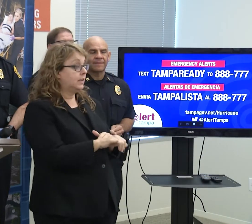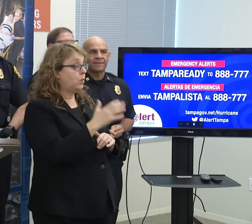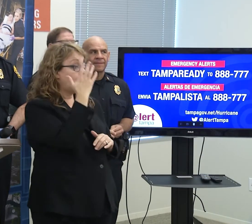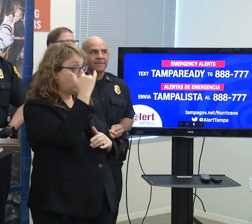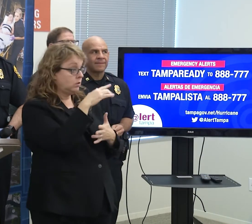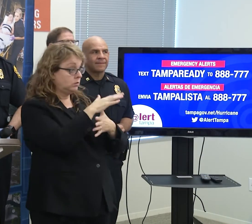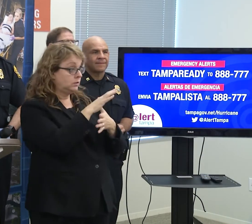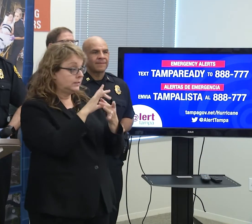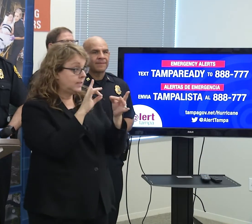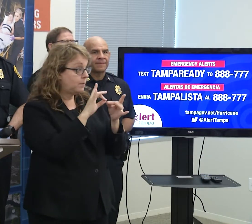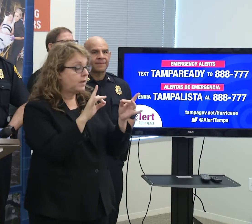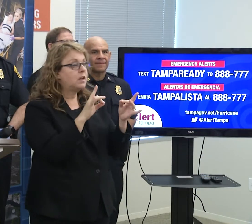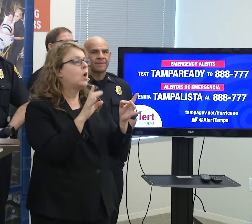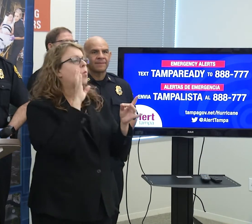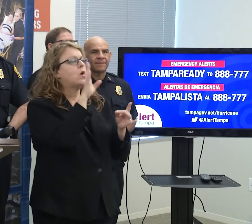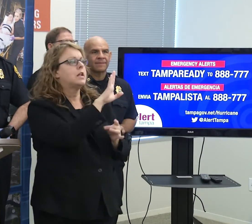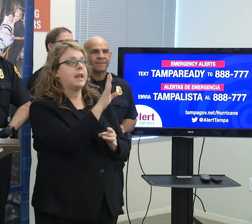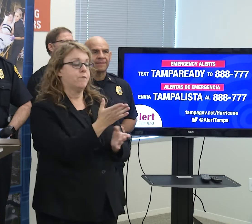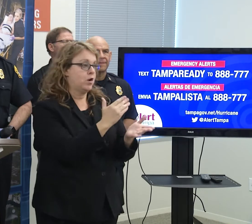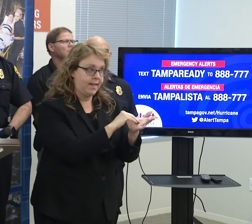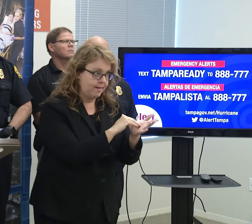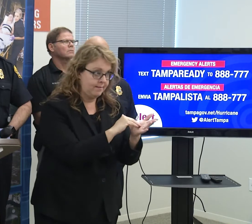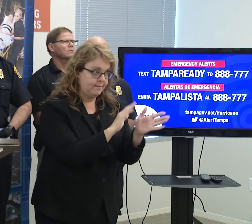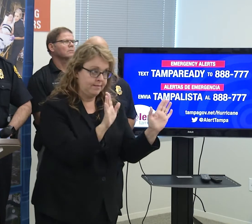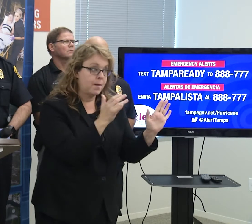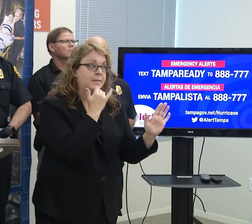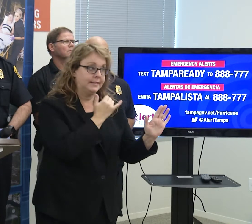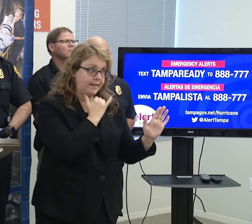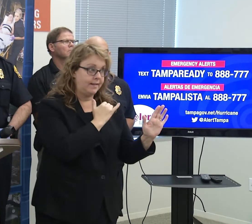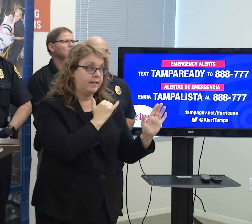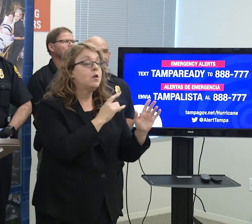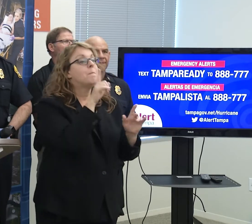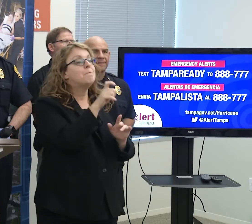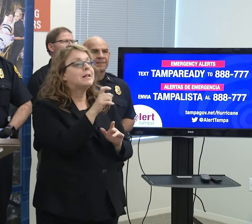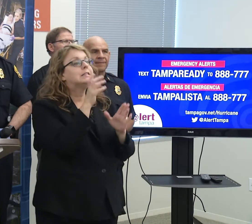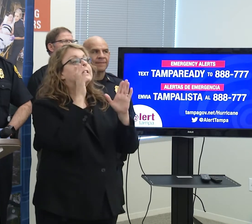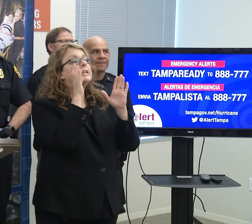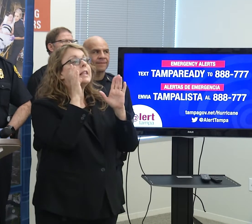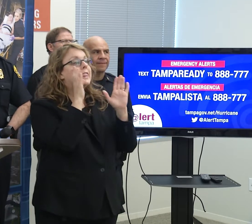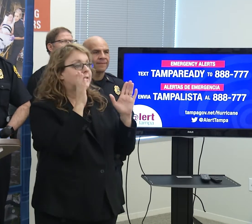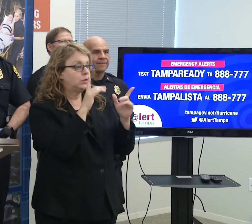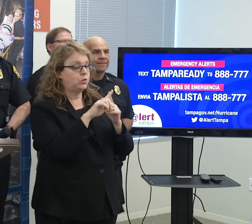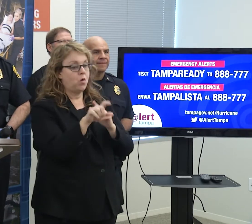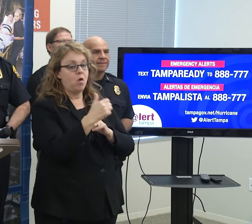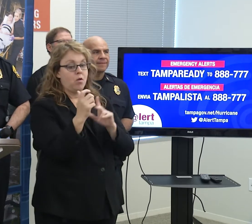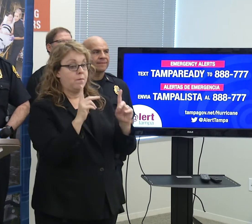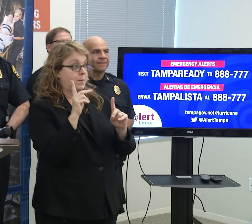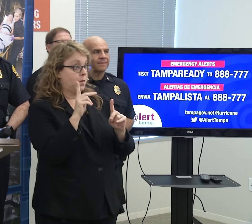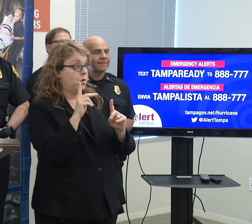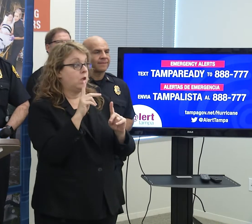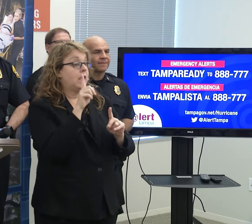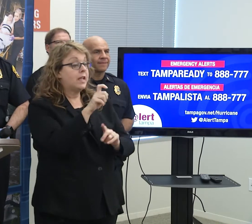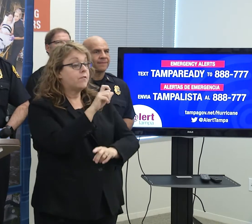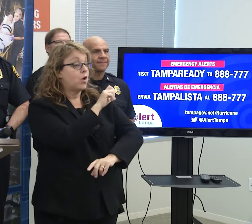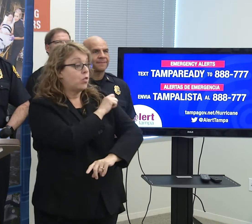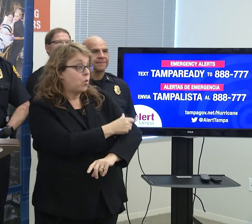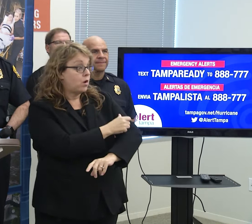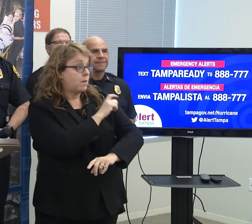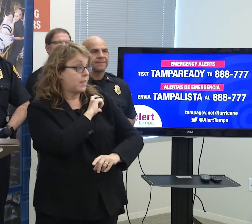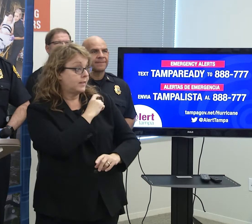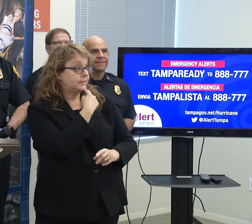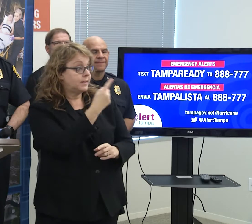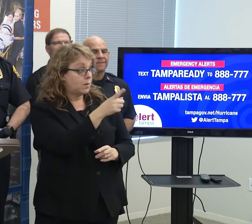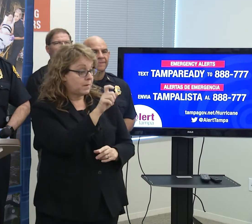consistent statement is, "I'll never do that again." So you have to listen to the authorities. If the